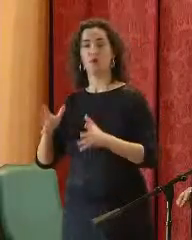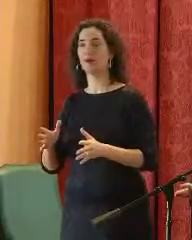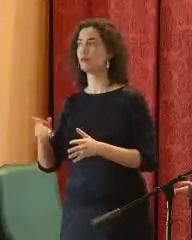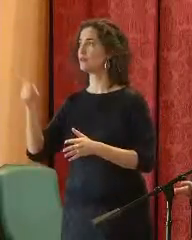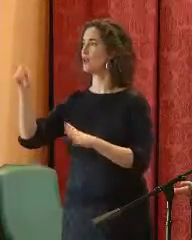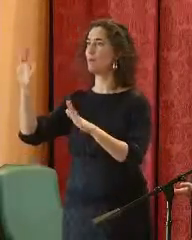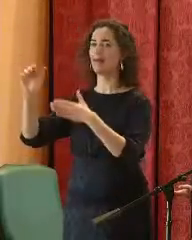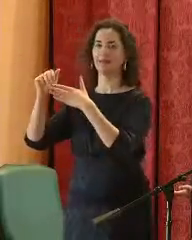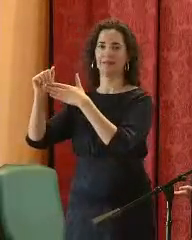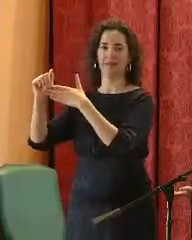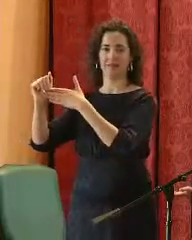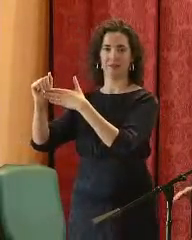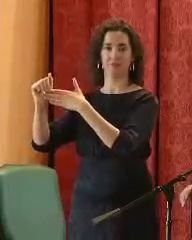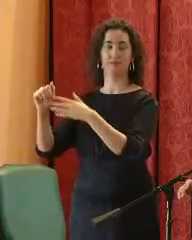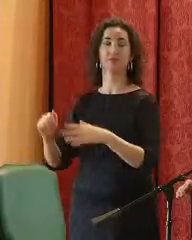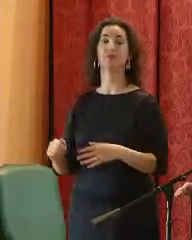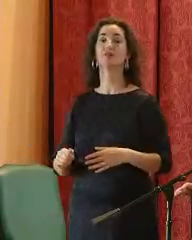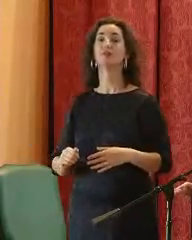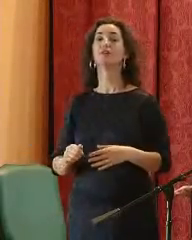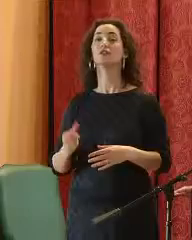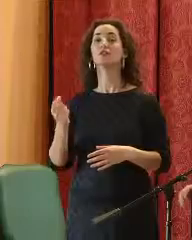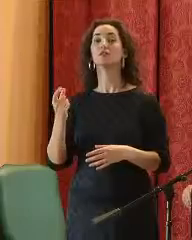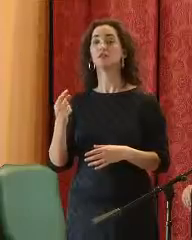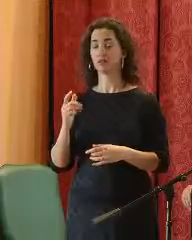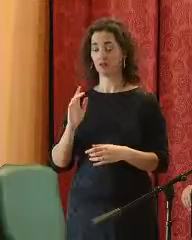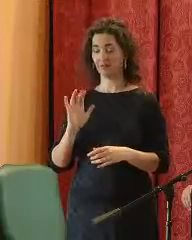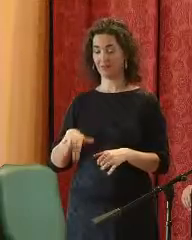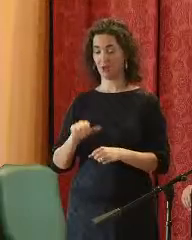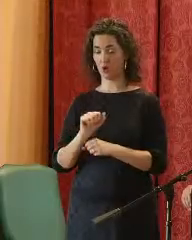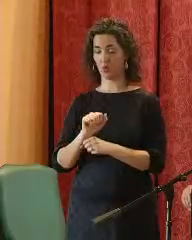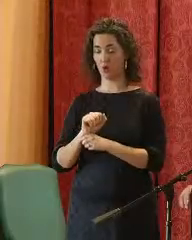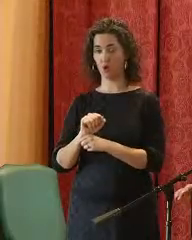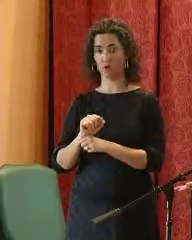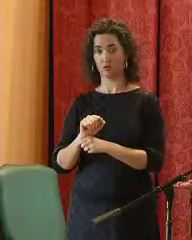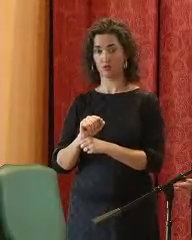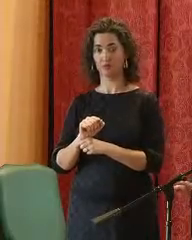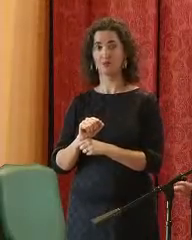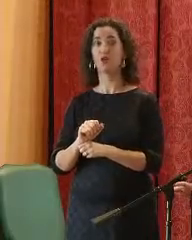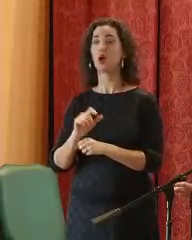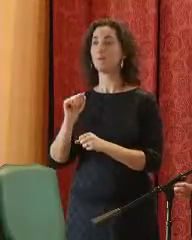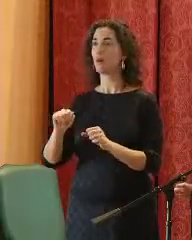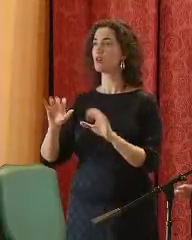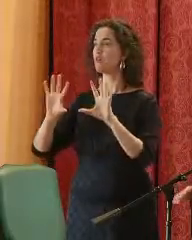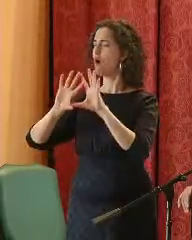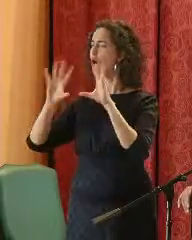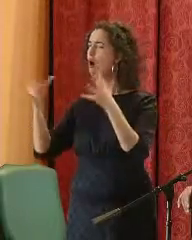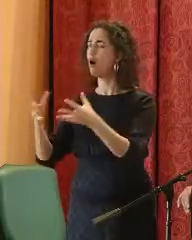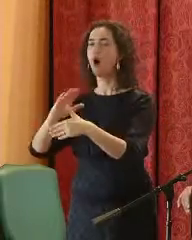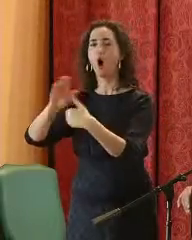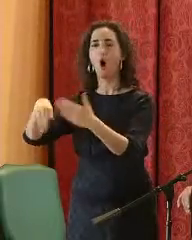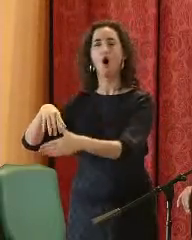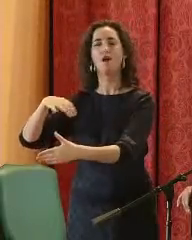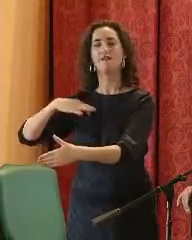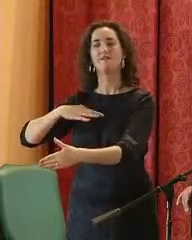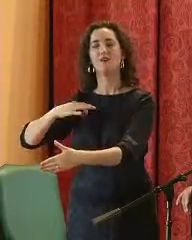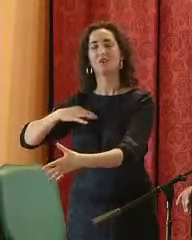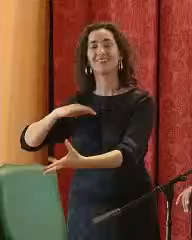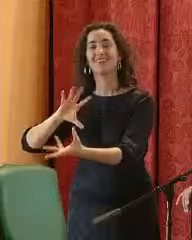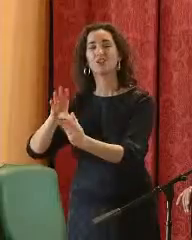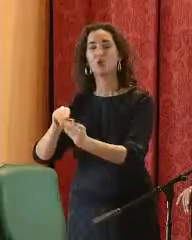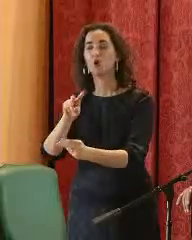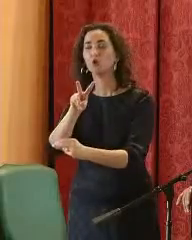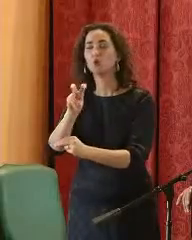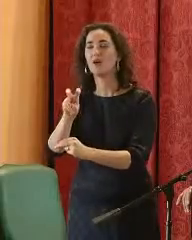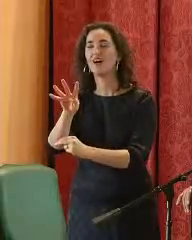leadership, and we cannot do this work without the entire group of volunteers,